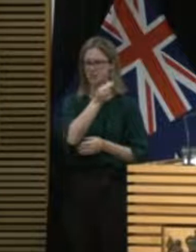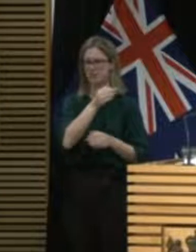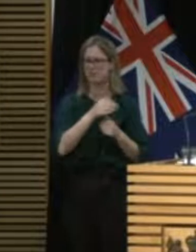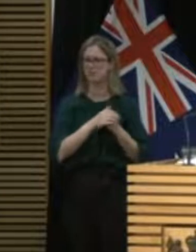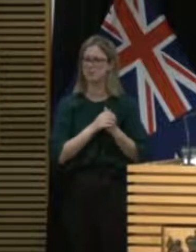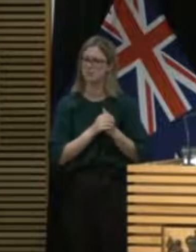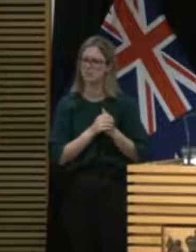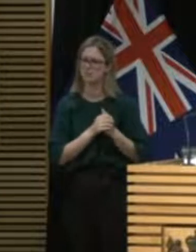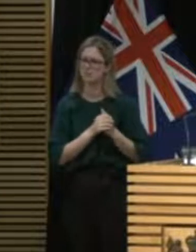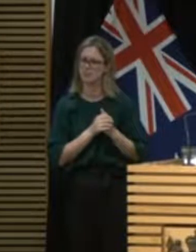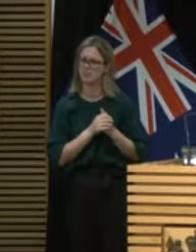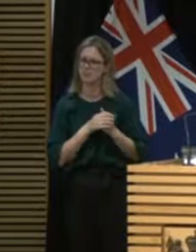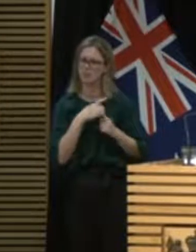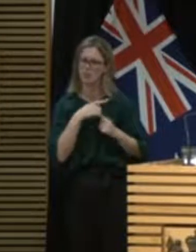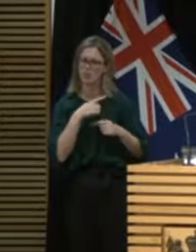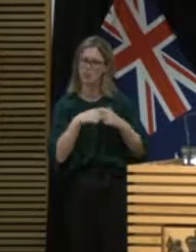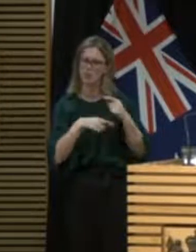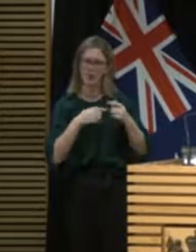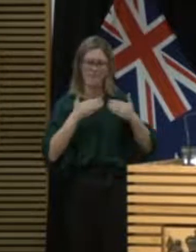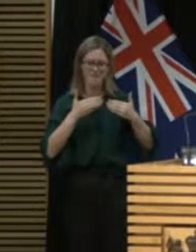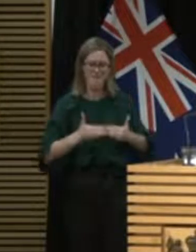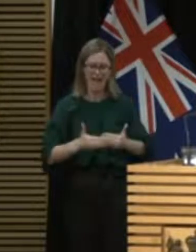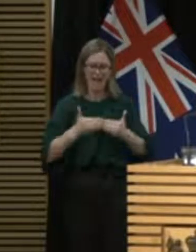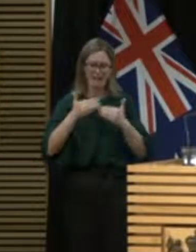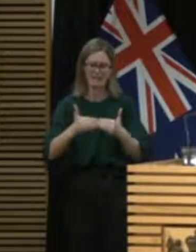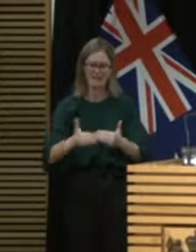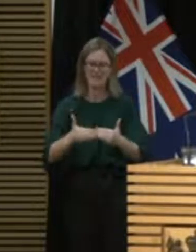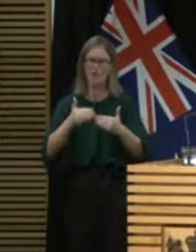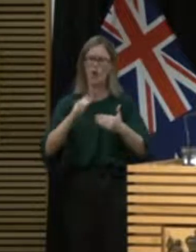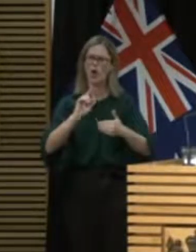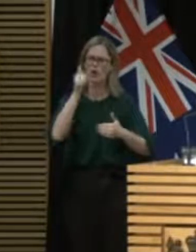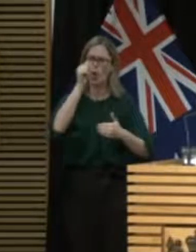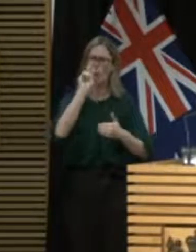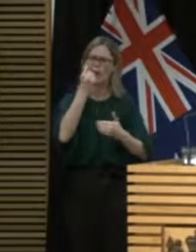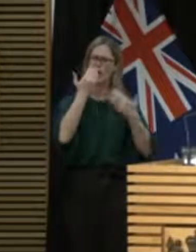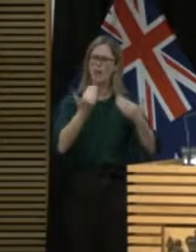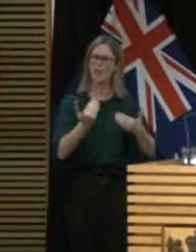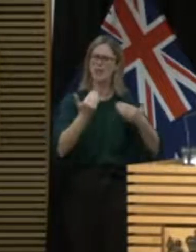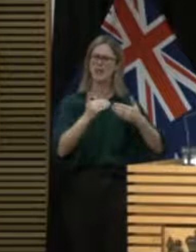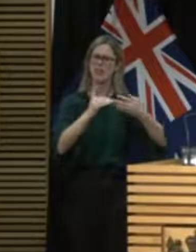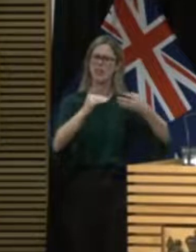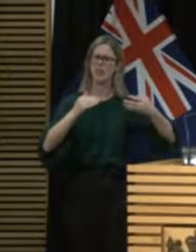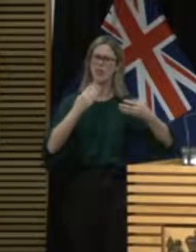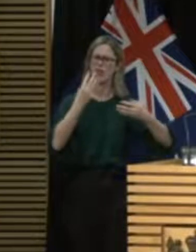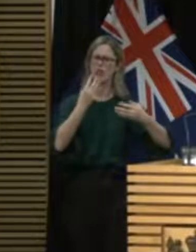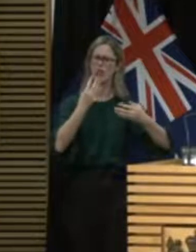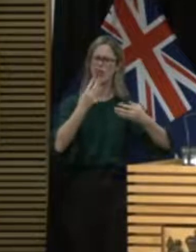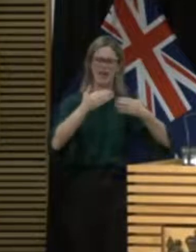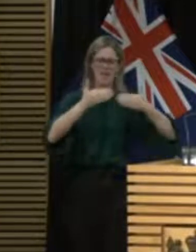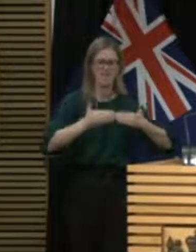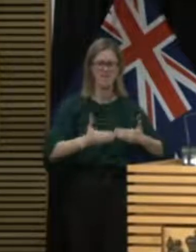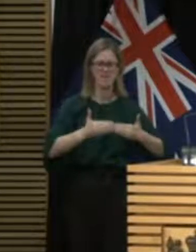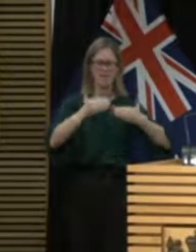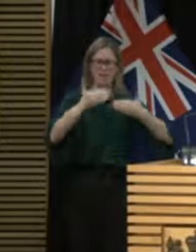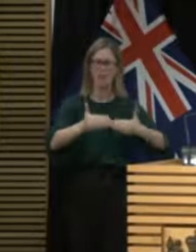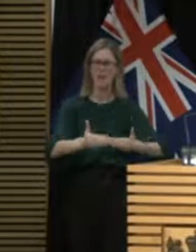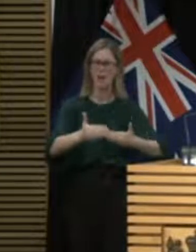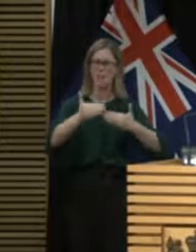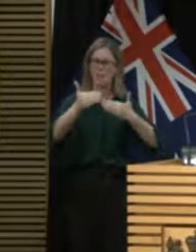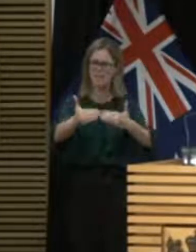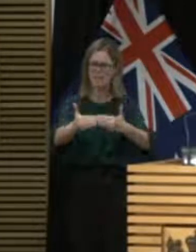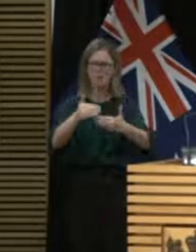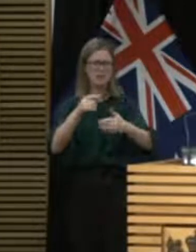quick, are you continuing the phased steps out of level 3 for Auckland? Yes, so you would have heard us, you would have heard me